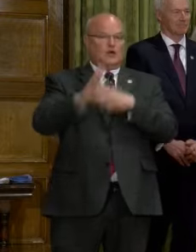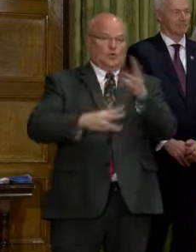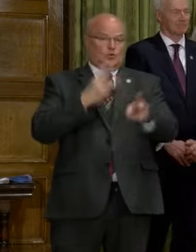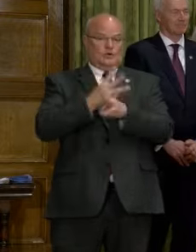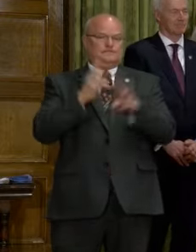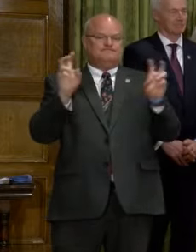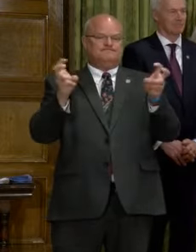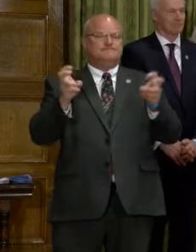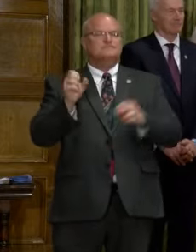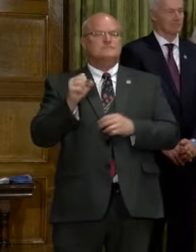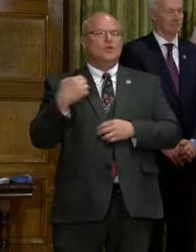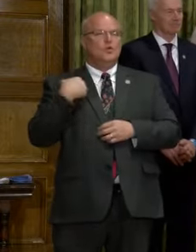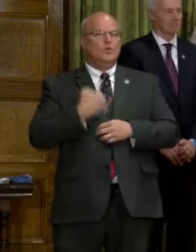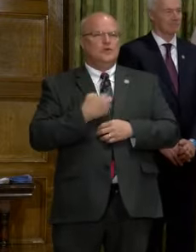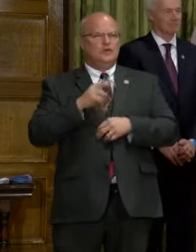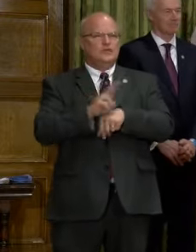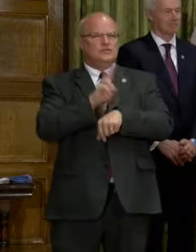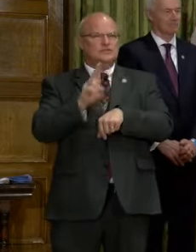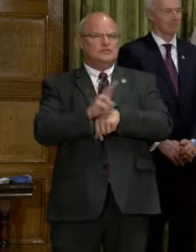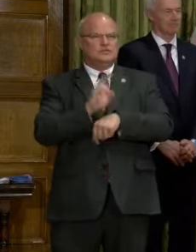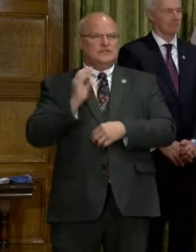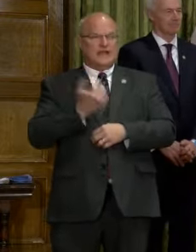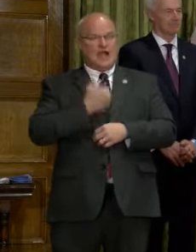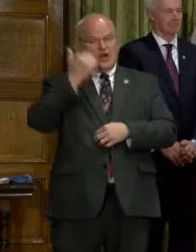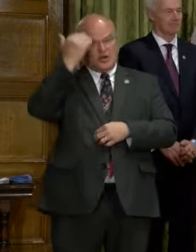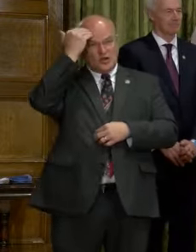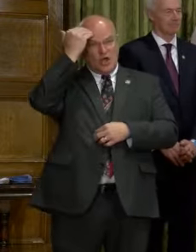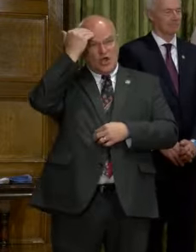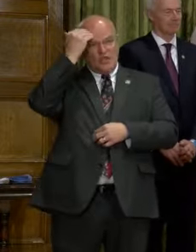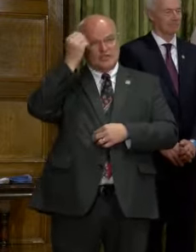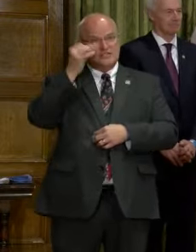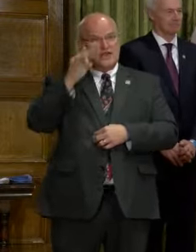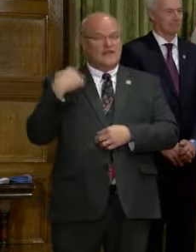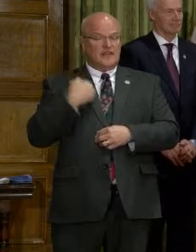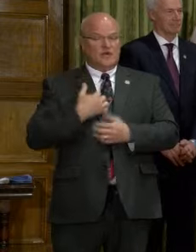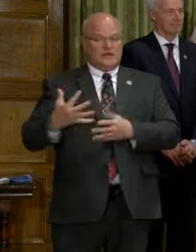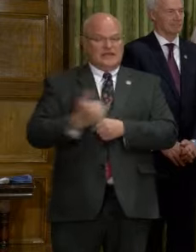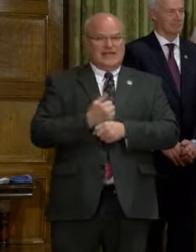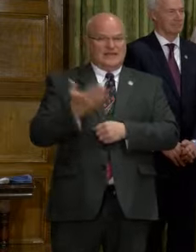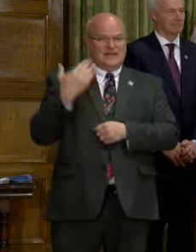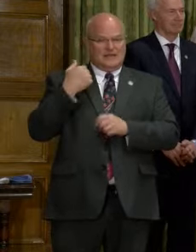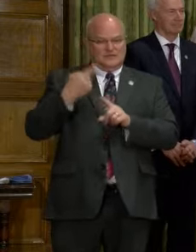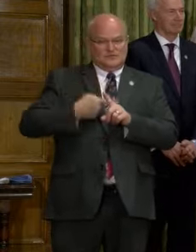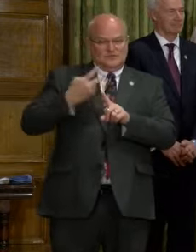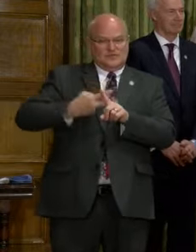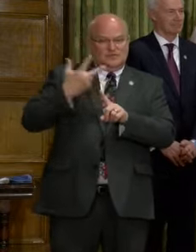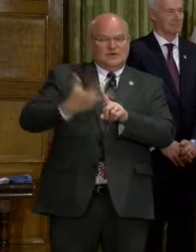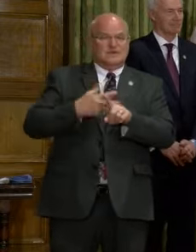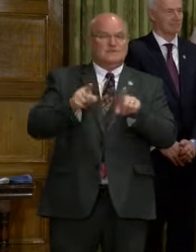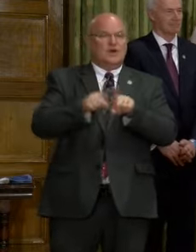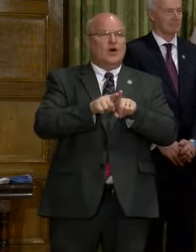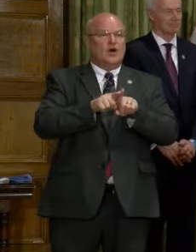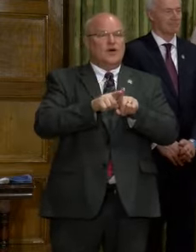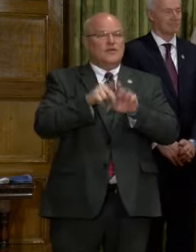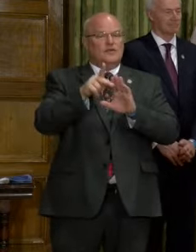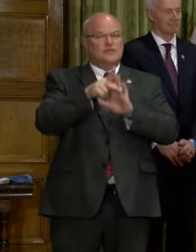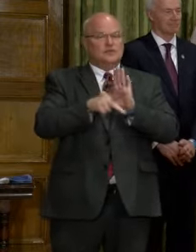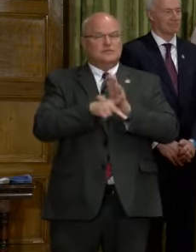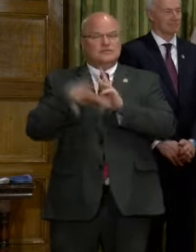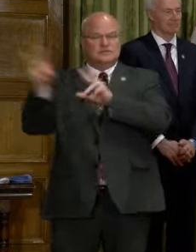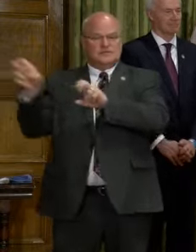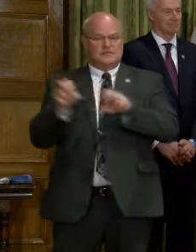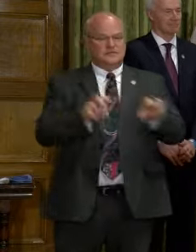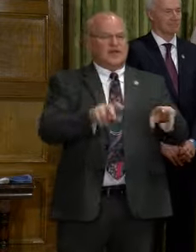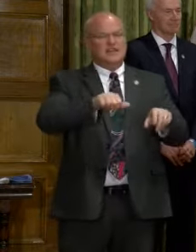world. So we're using our knowledge of that we've gained in the last few months, as well as all the principles that apply to